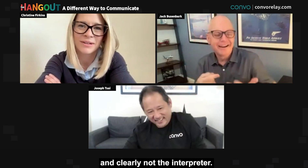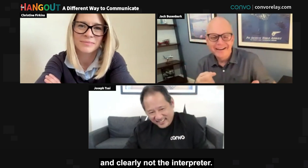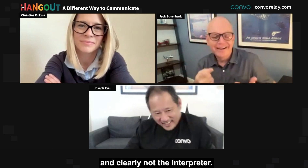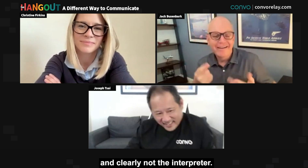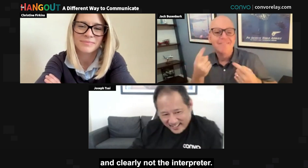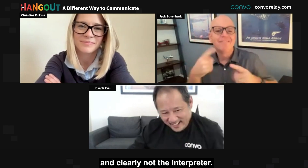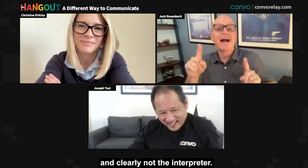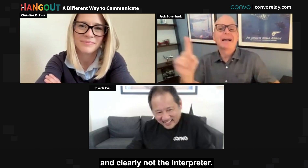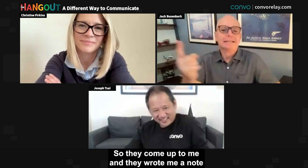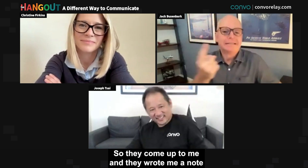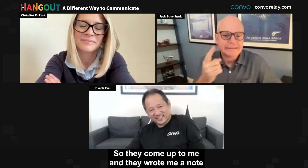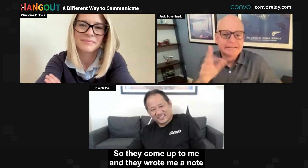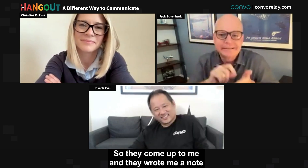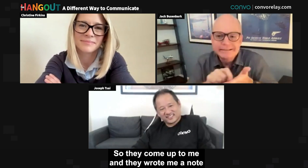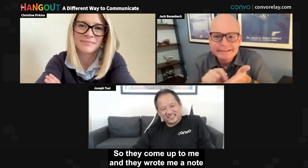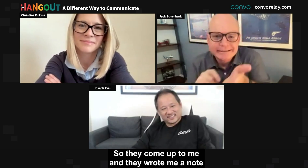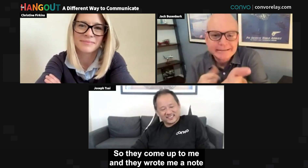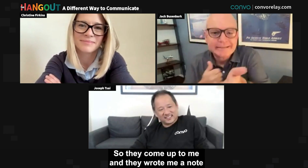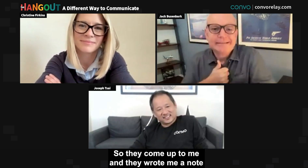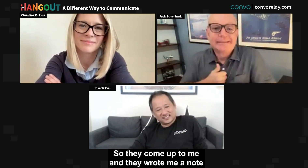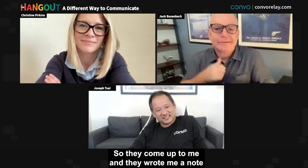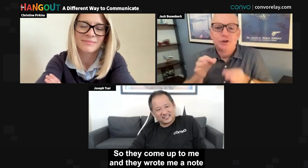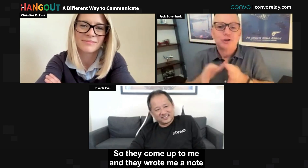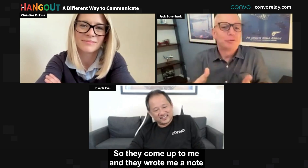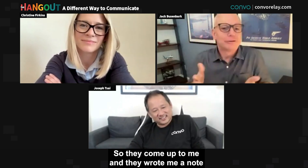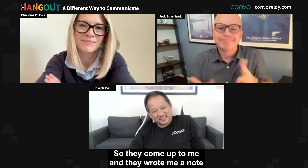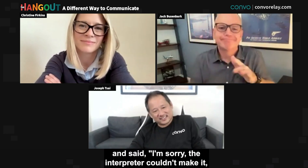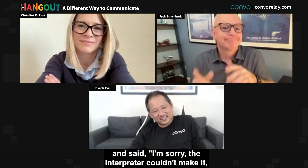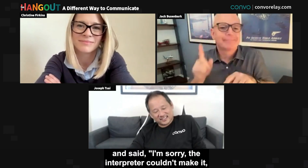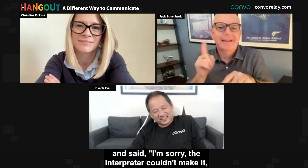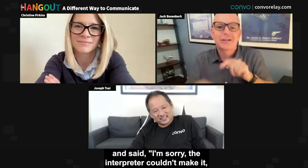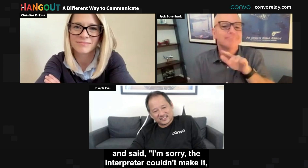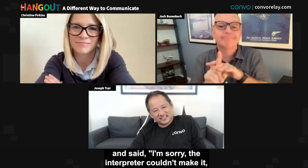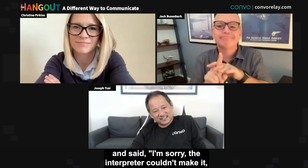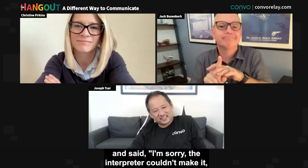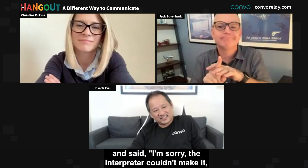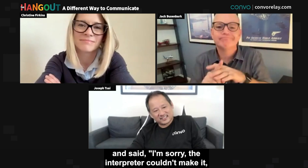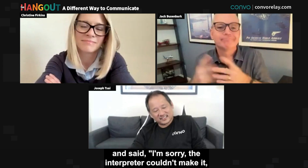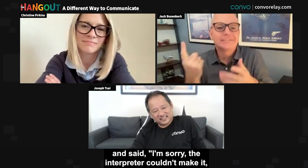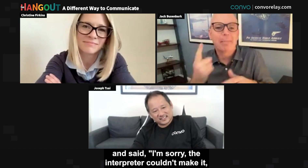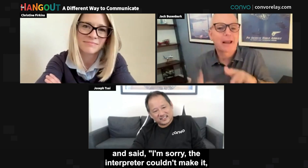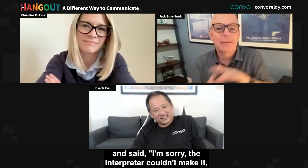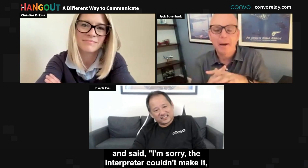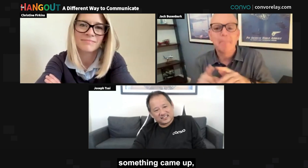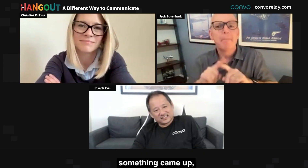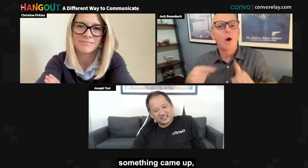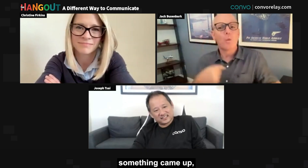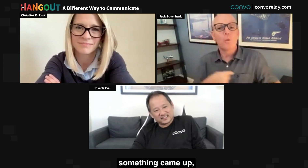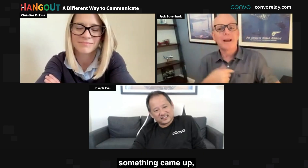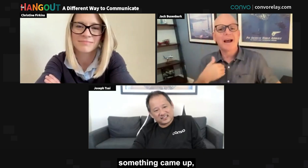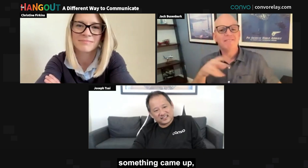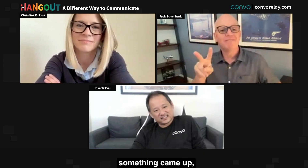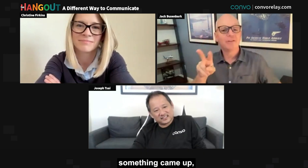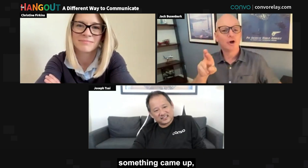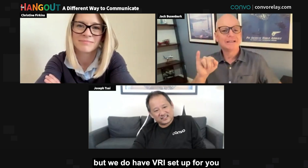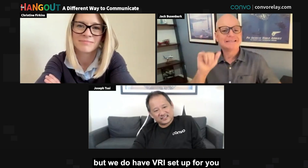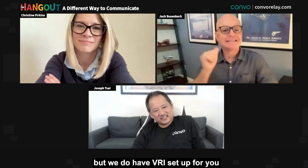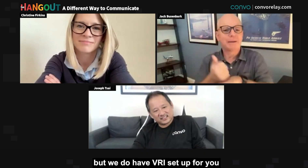clearly not the interpreters. So they had come up to me, and they wrote me a note and said, I'm sorry, the interpreter couldn't make it. Something came up, but we do